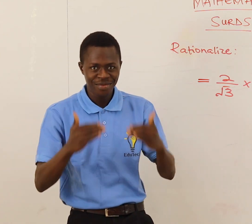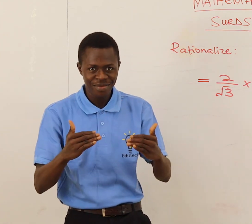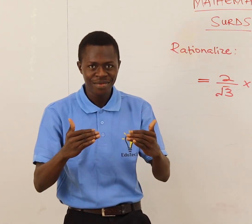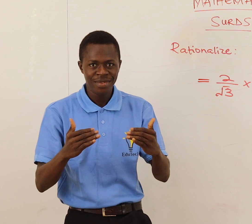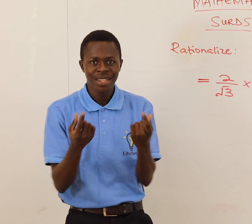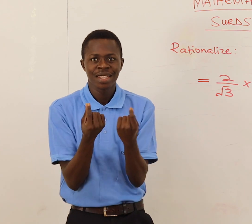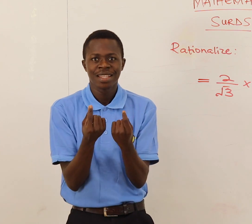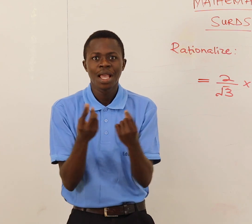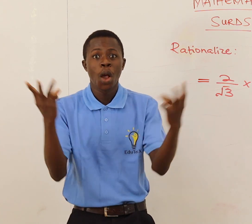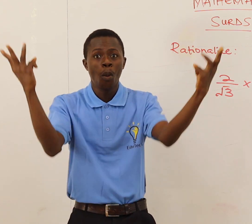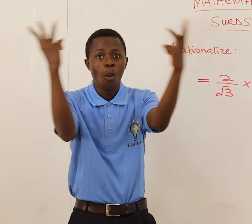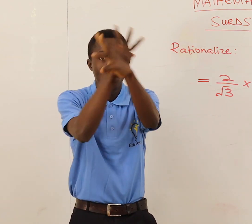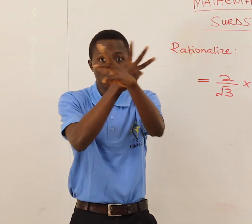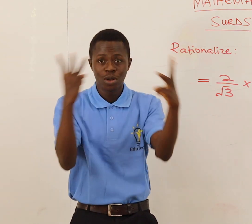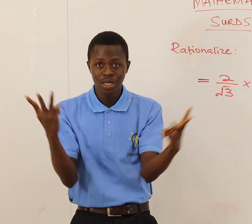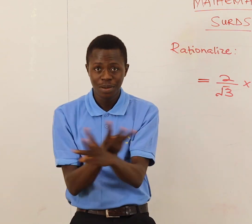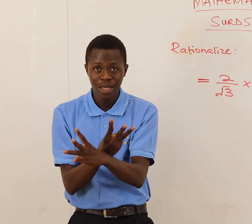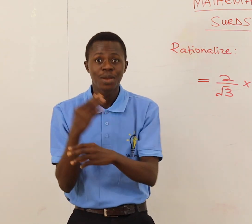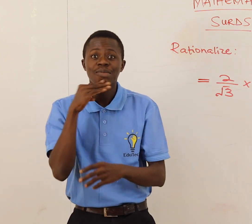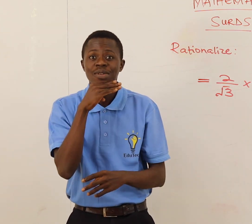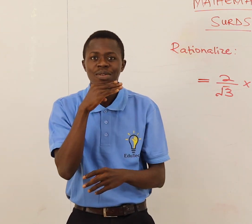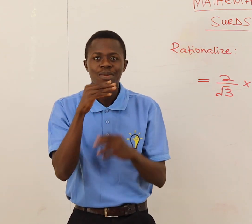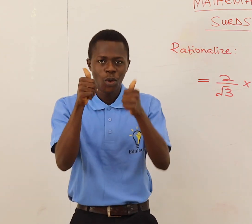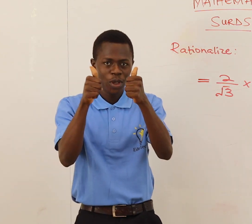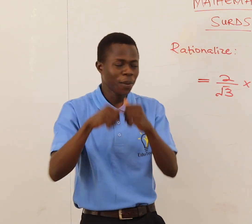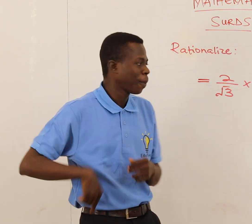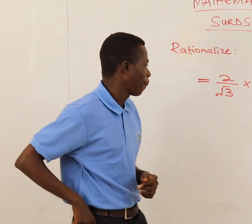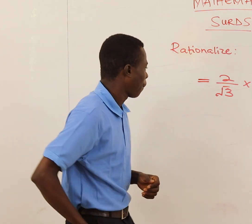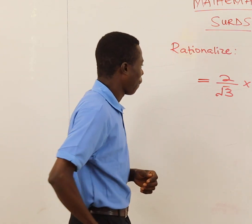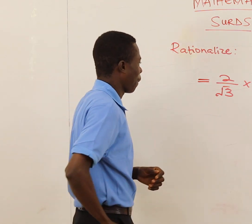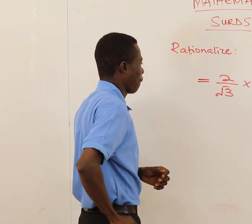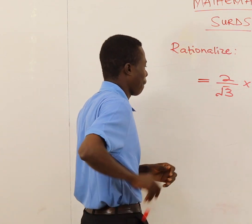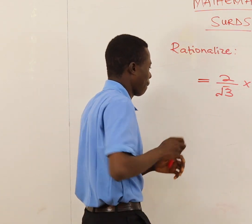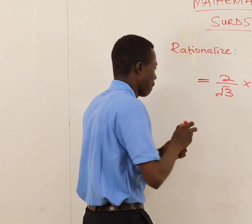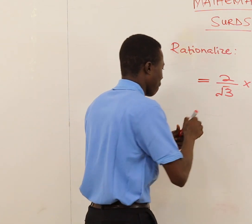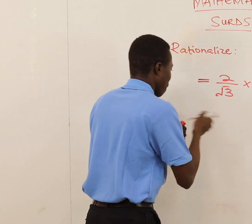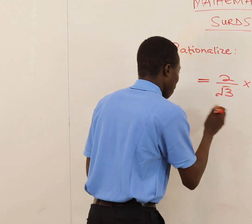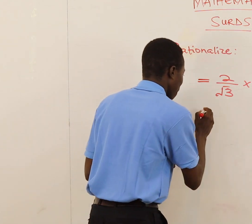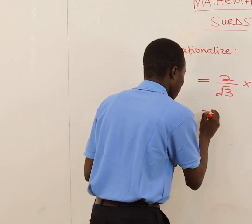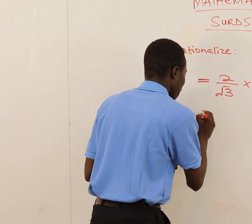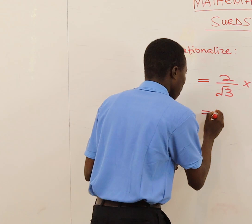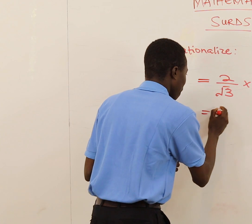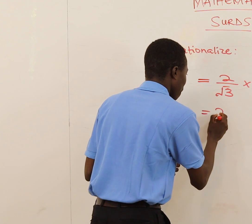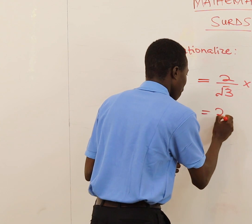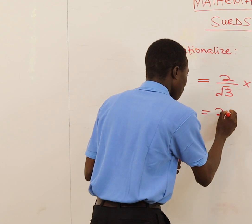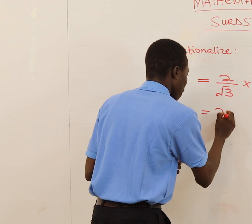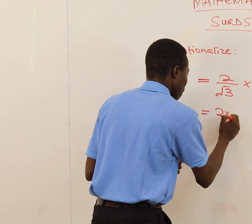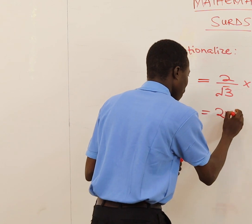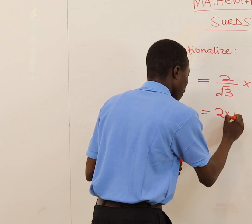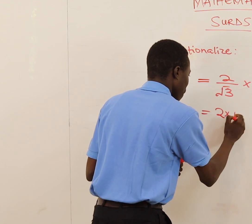So this is how it's going to be, right? Did you get the same thing? Okay, then well done. Now, what do we